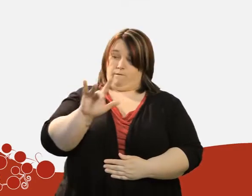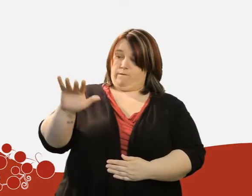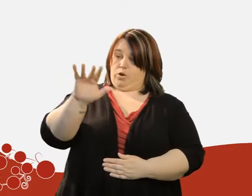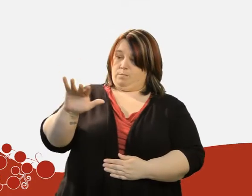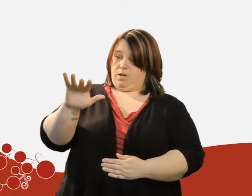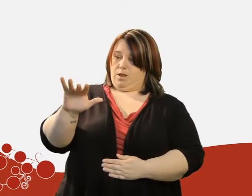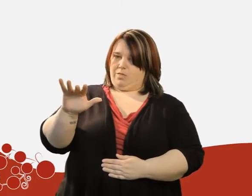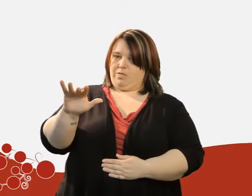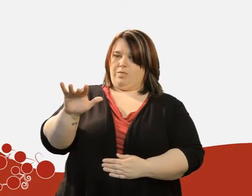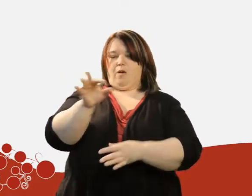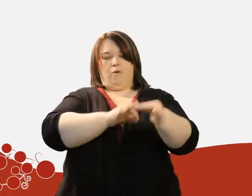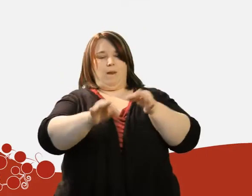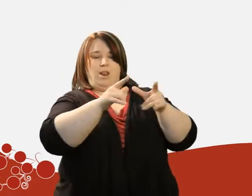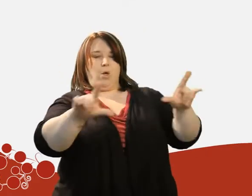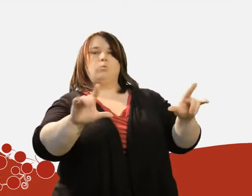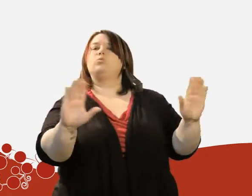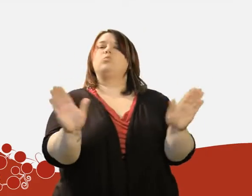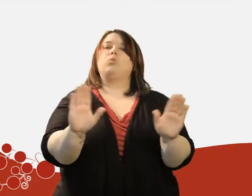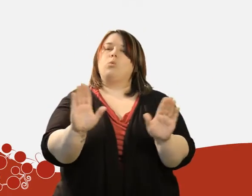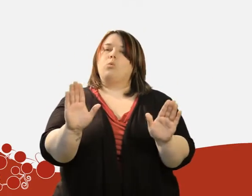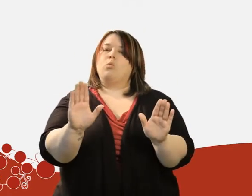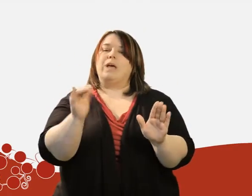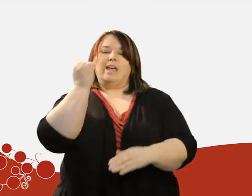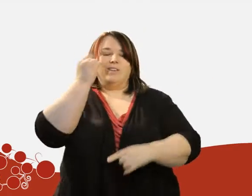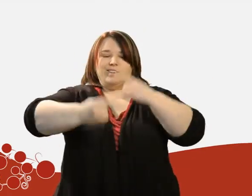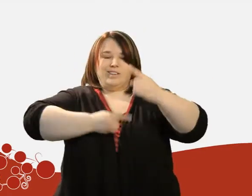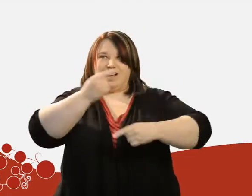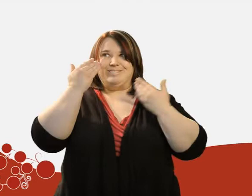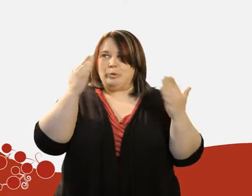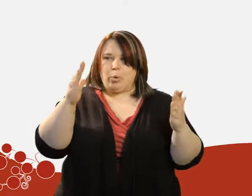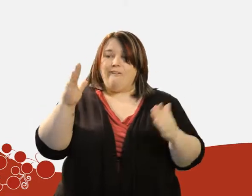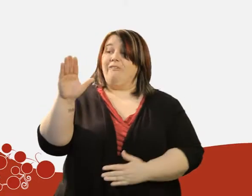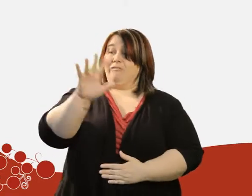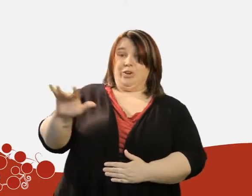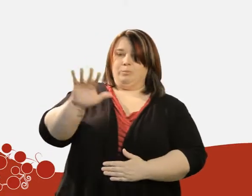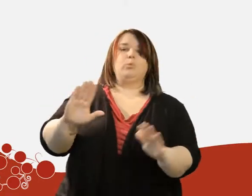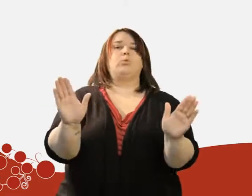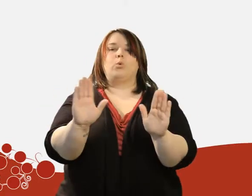Remember that fingerspelling is not a substitute for sign language. If you do not know a sign, try to gesture